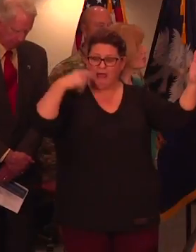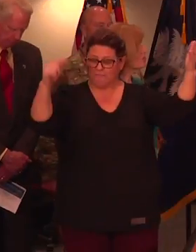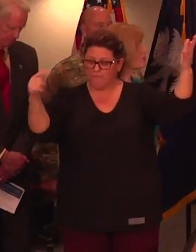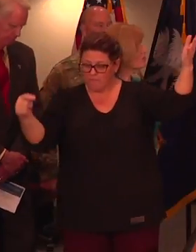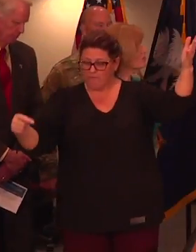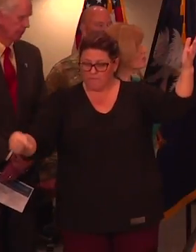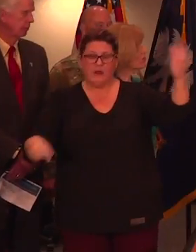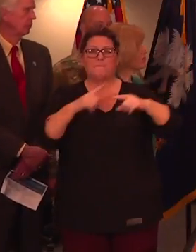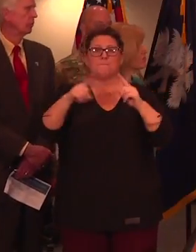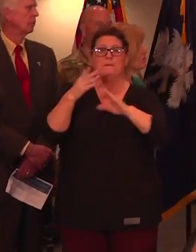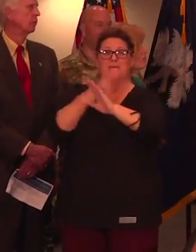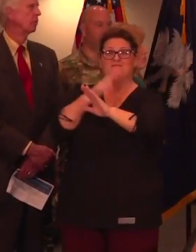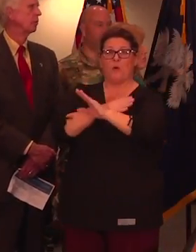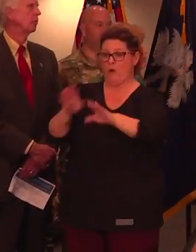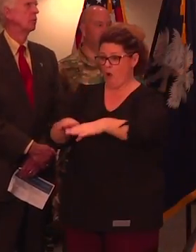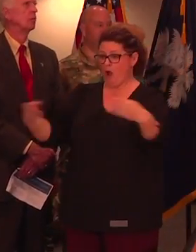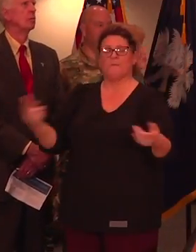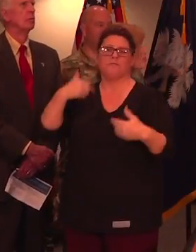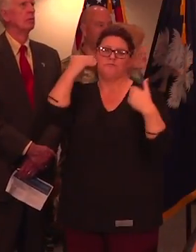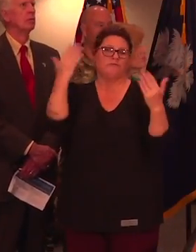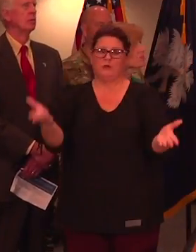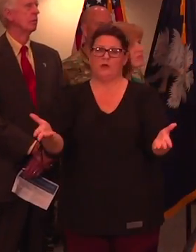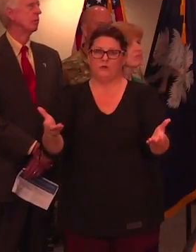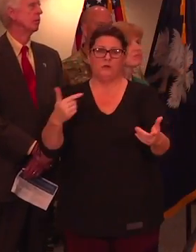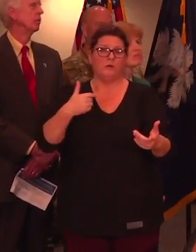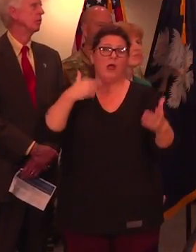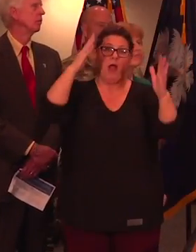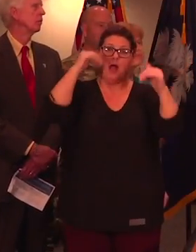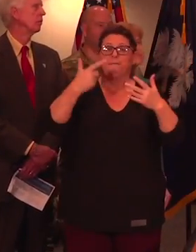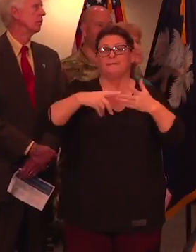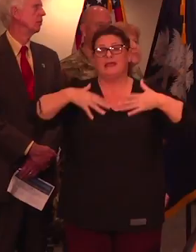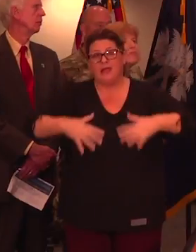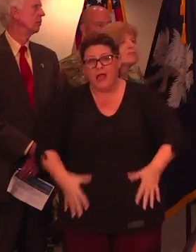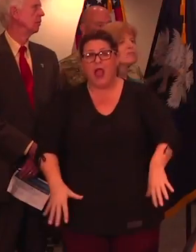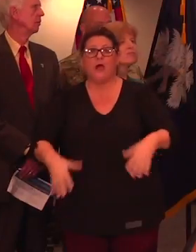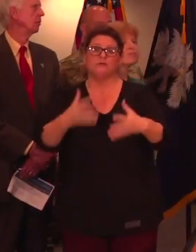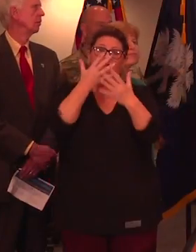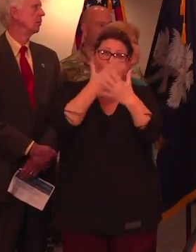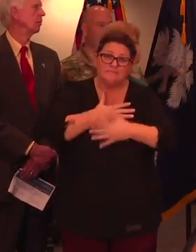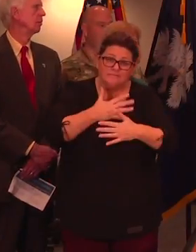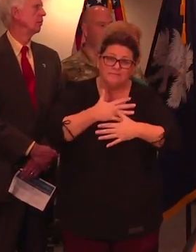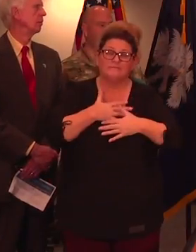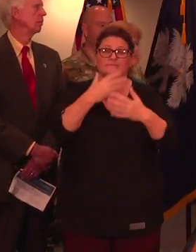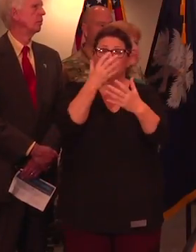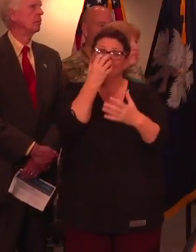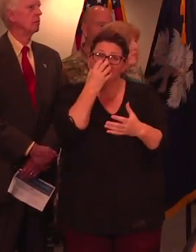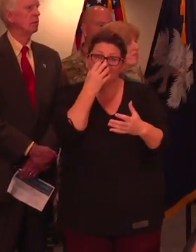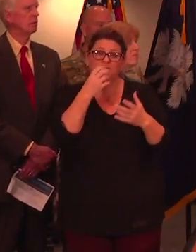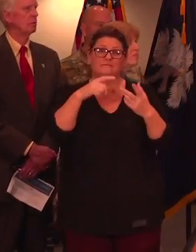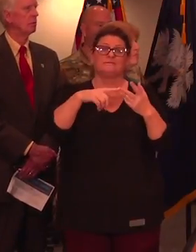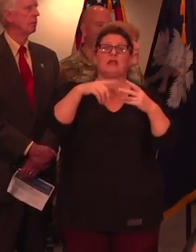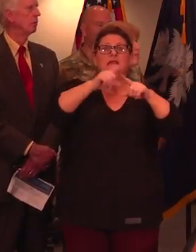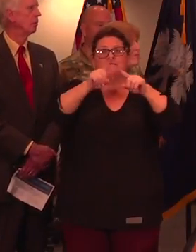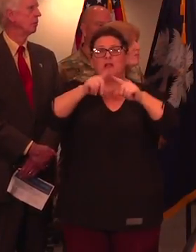will be, I'm not sure if they're swabs, but it will have masks, gowns, respirators, various parts of the